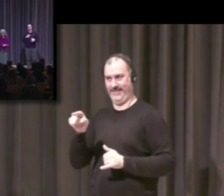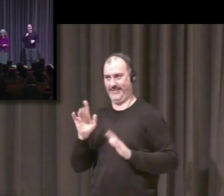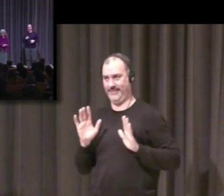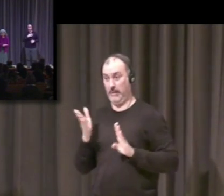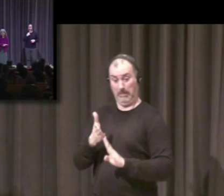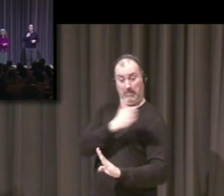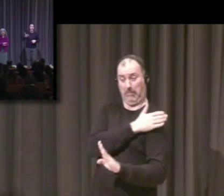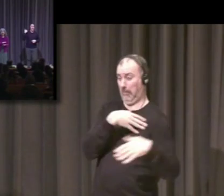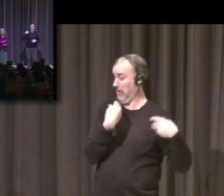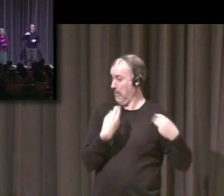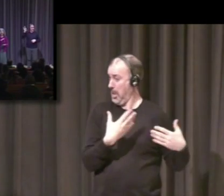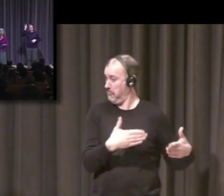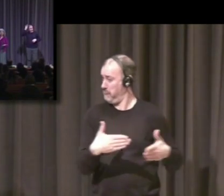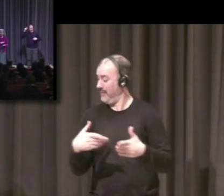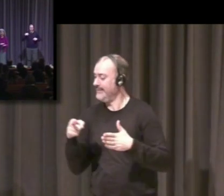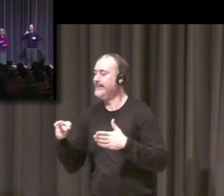school